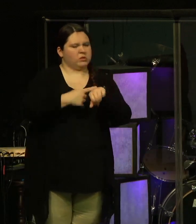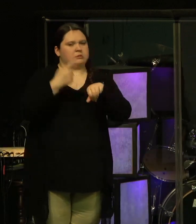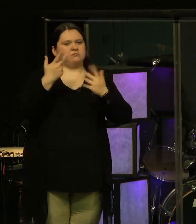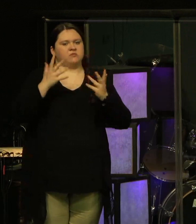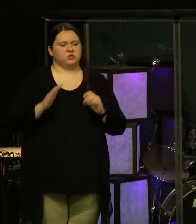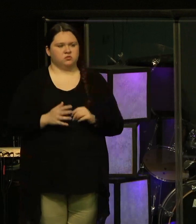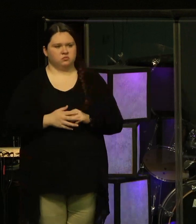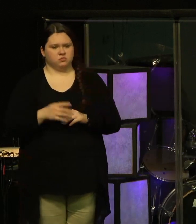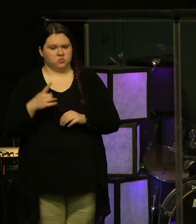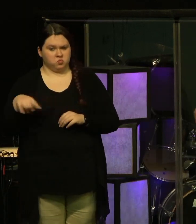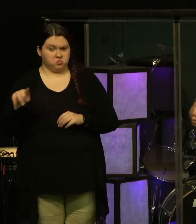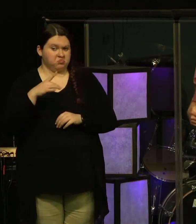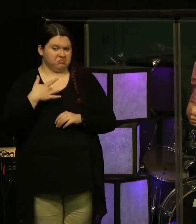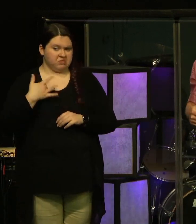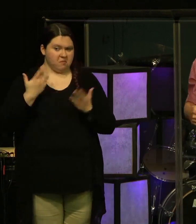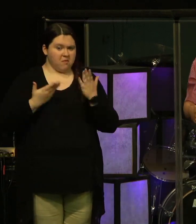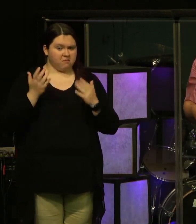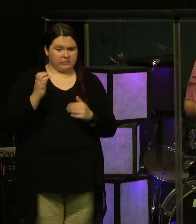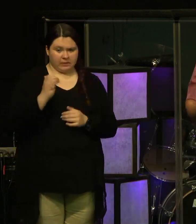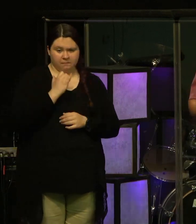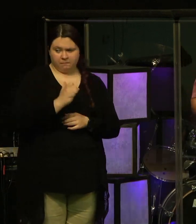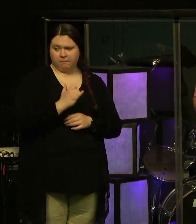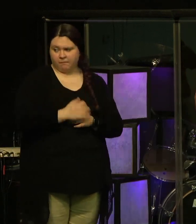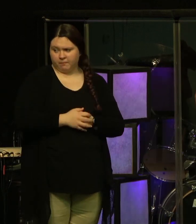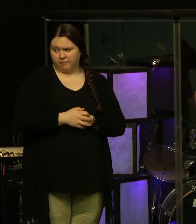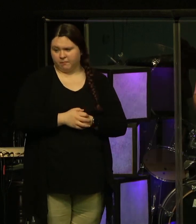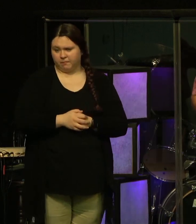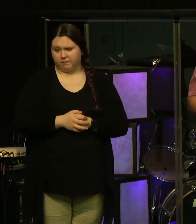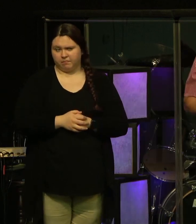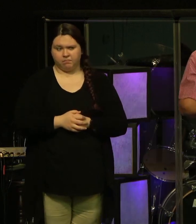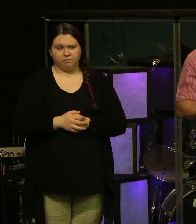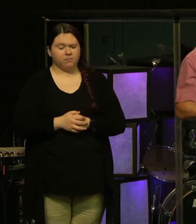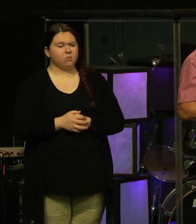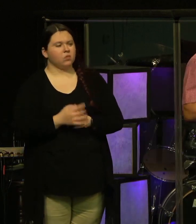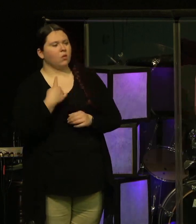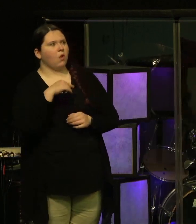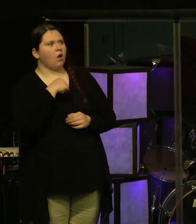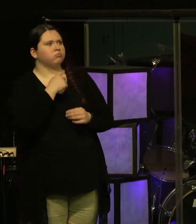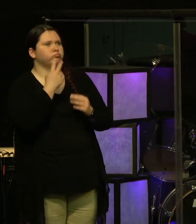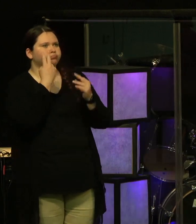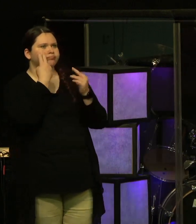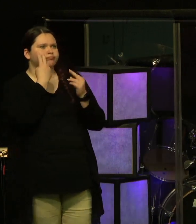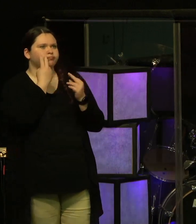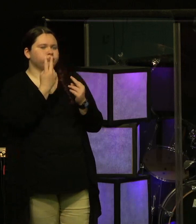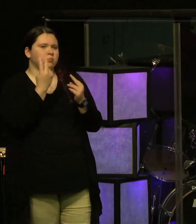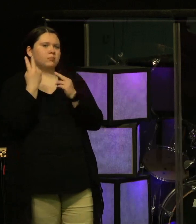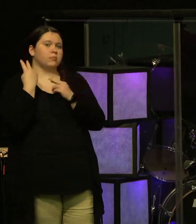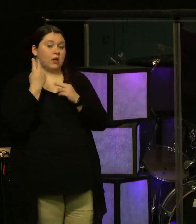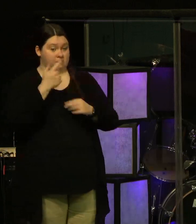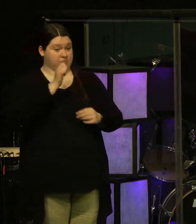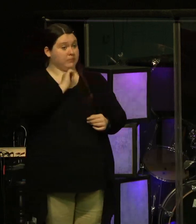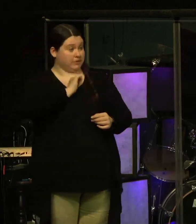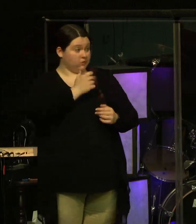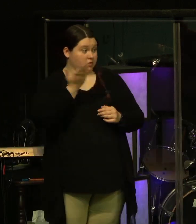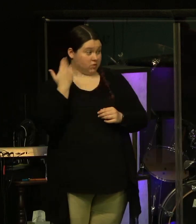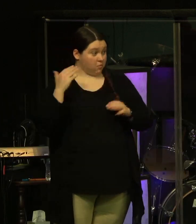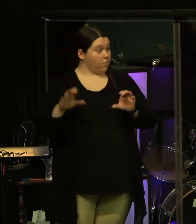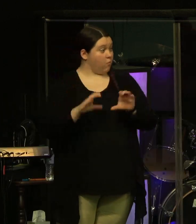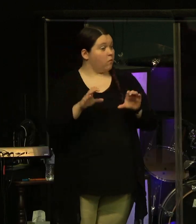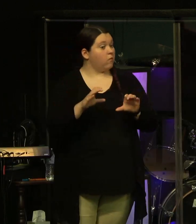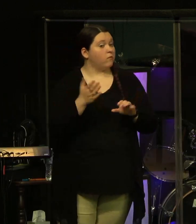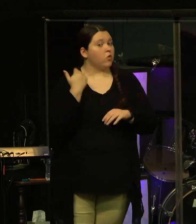Can anybody relate to what I'm talking about? We look back, and I've done this. We look